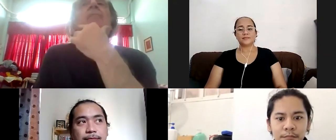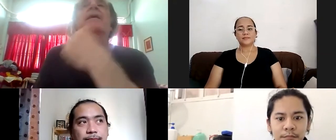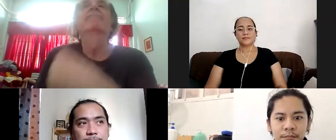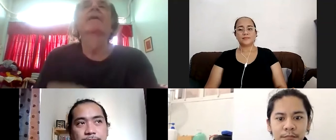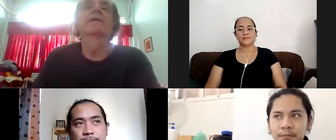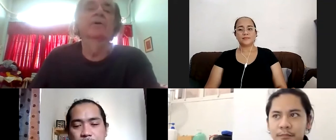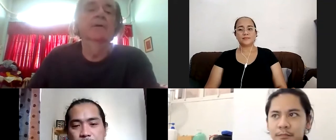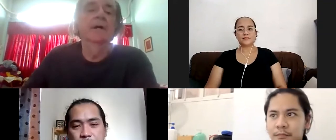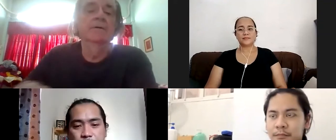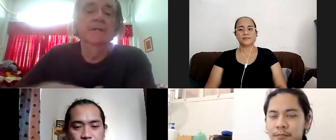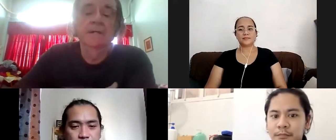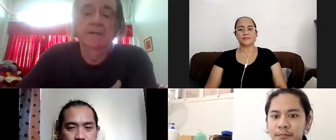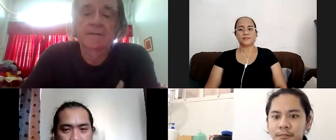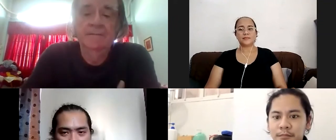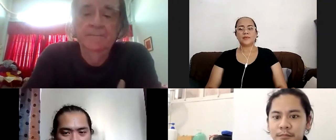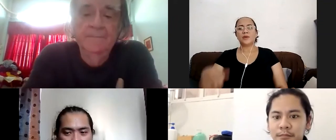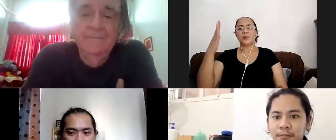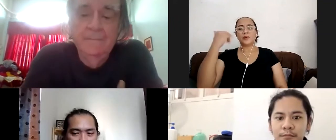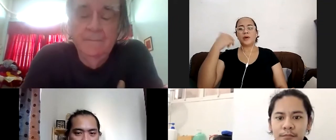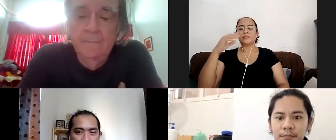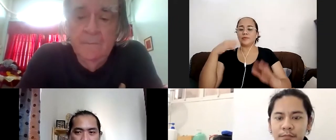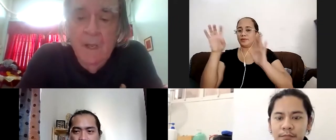How about if I give you another sentence?